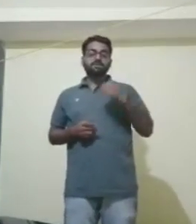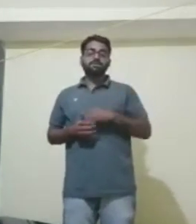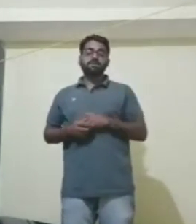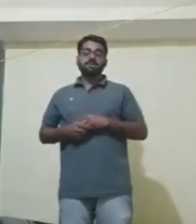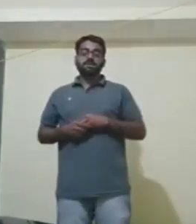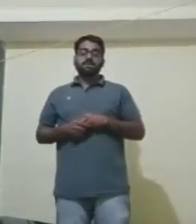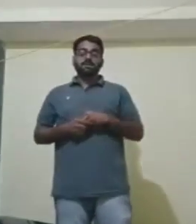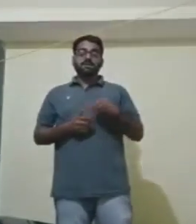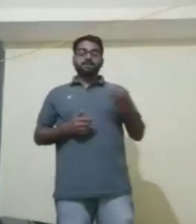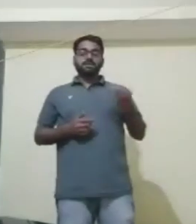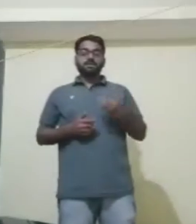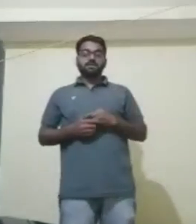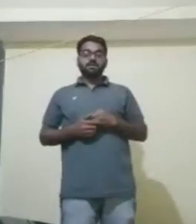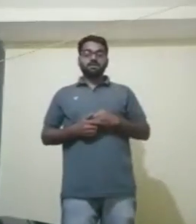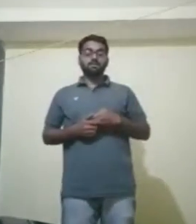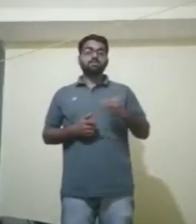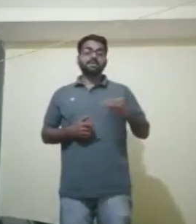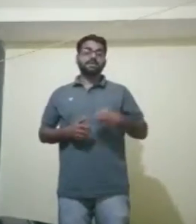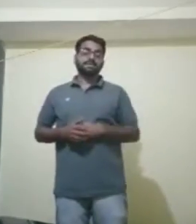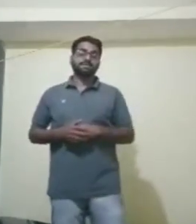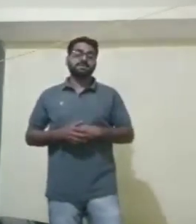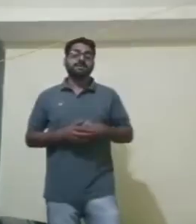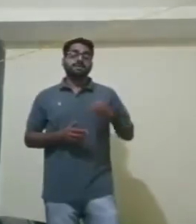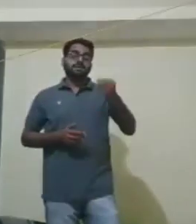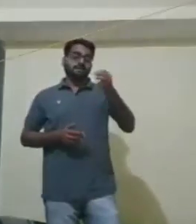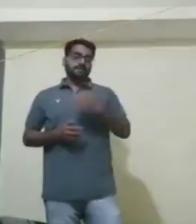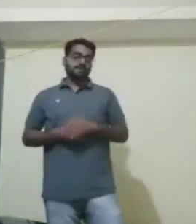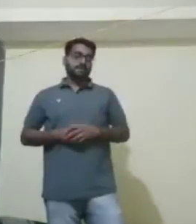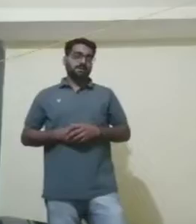input input index. In